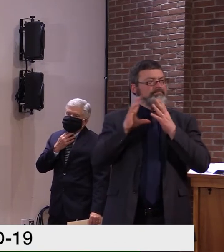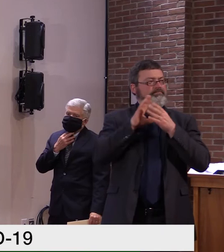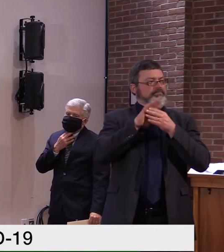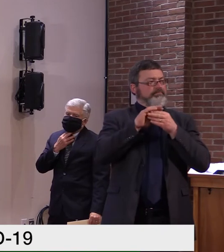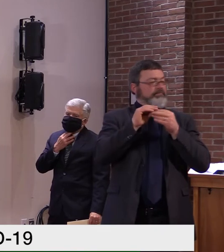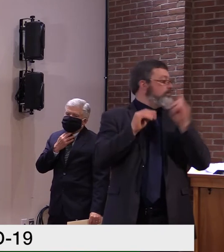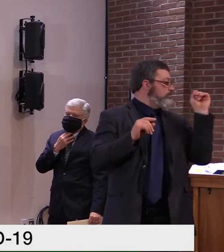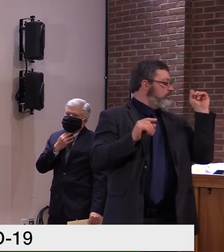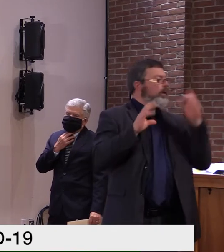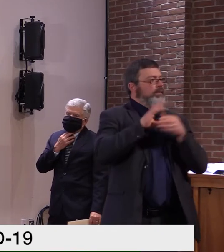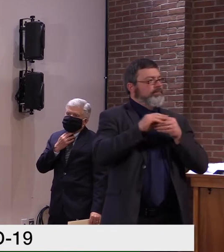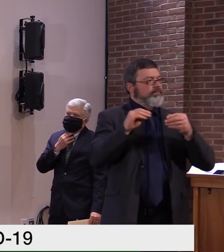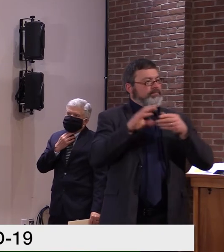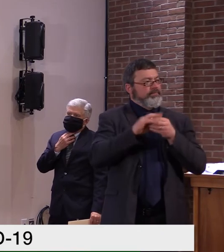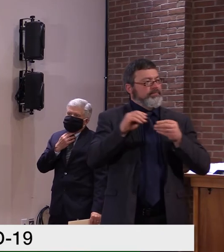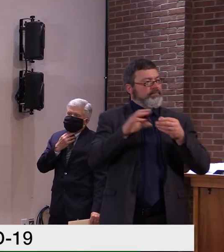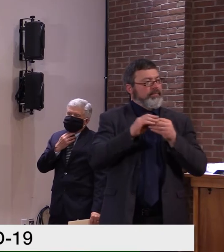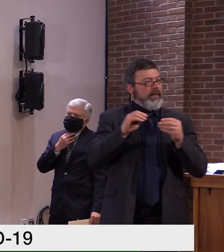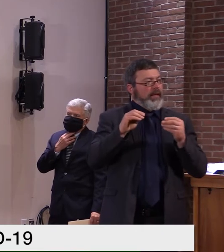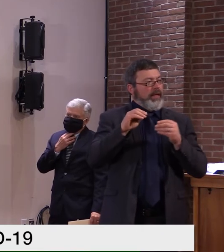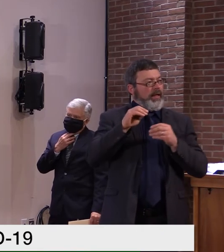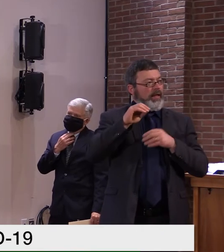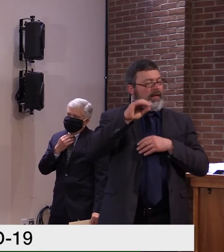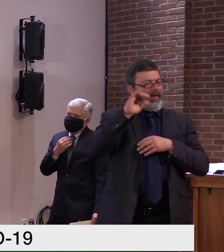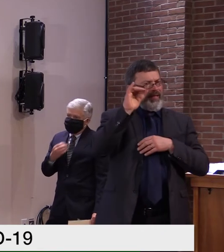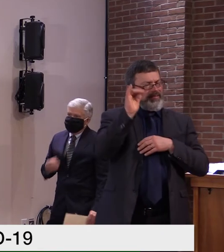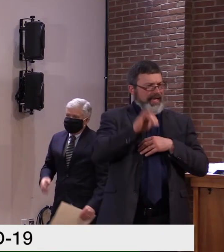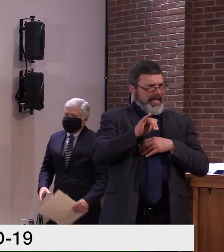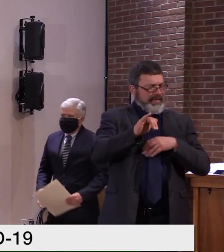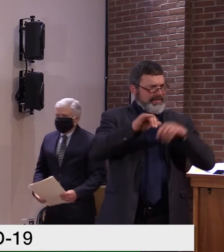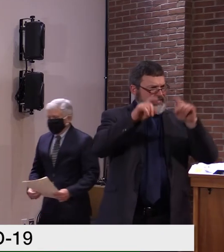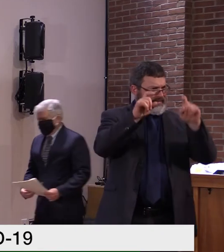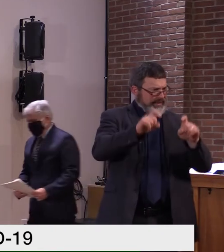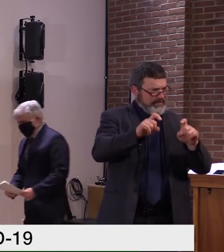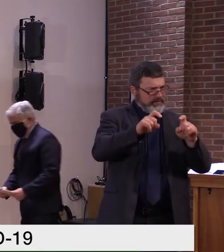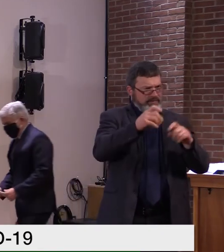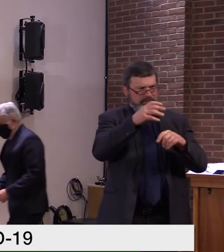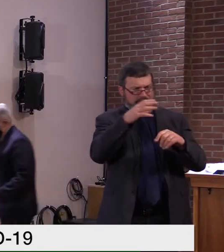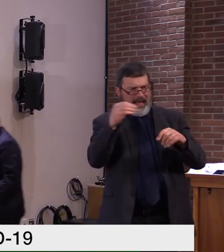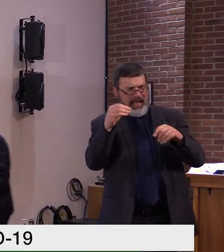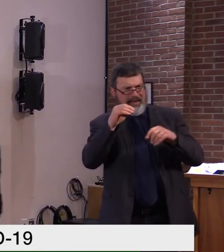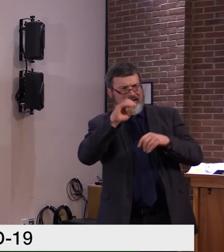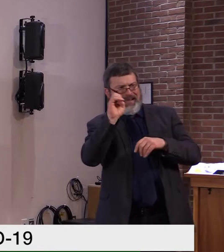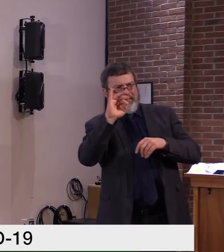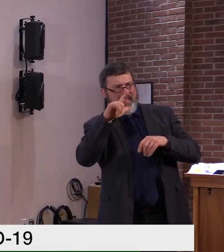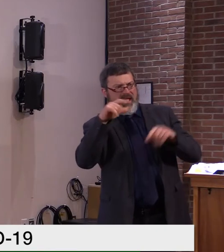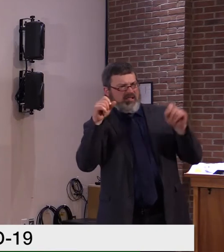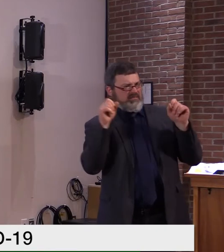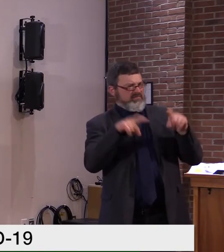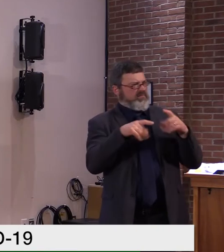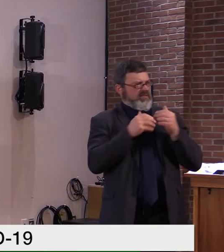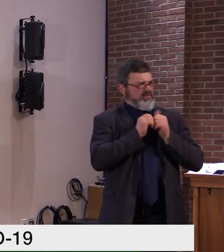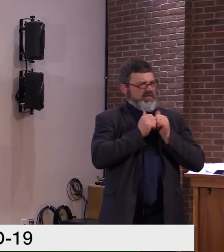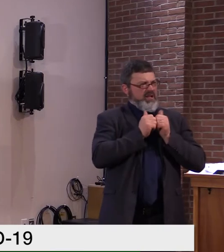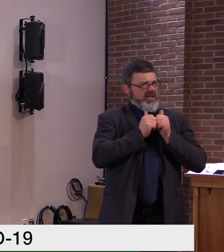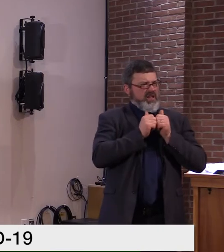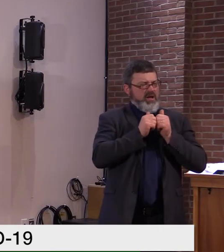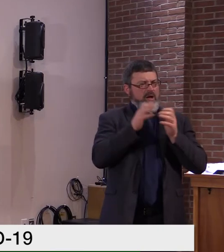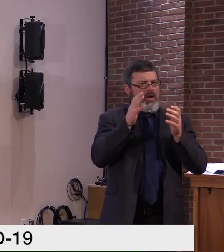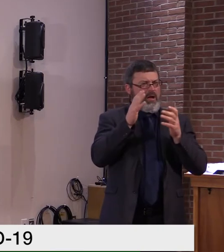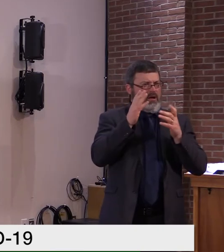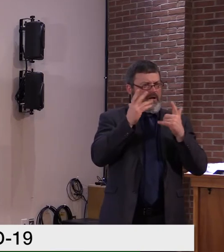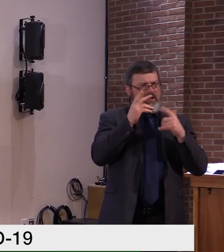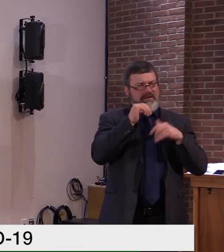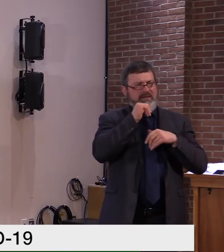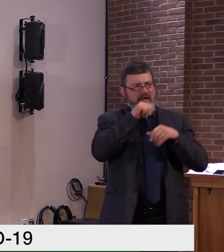Is there no privacy involved? I thought that folks were given like a number so that, their